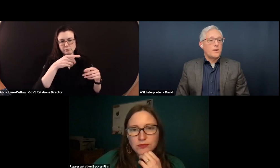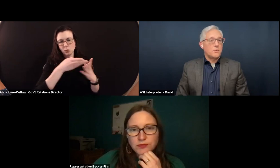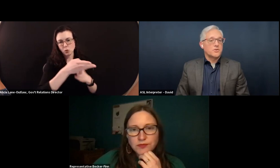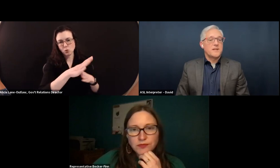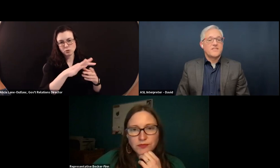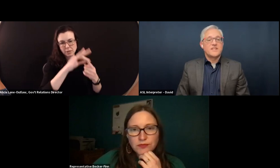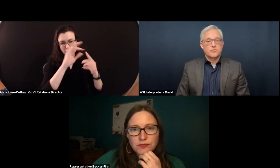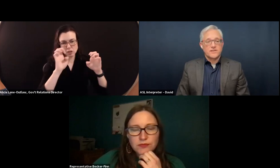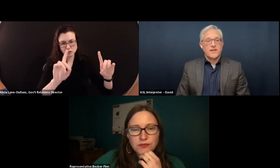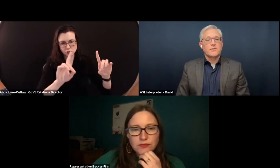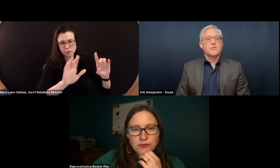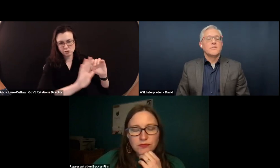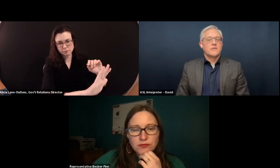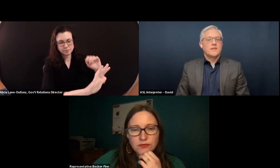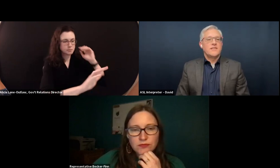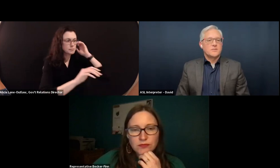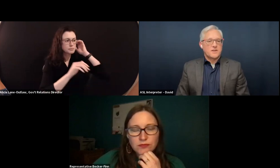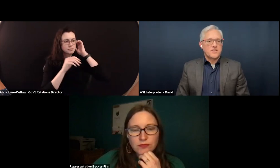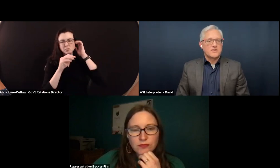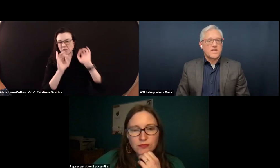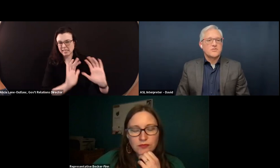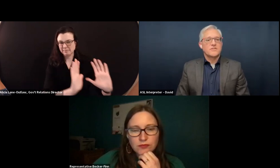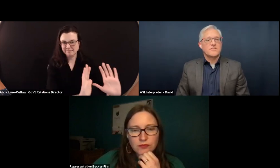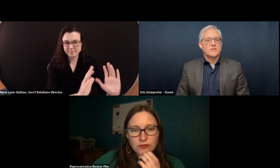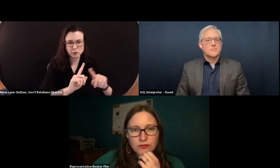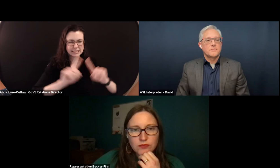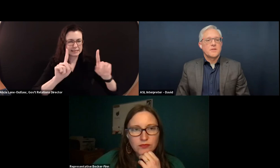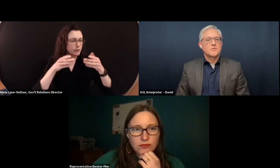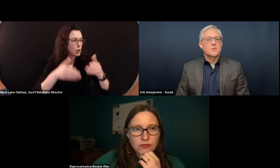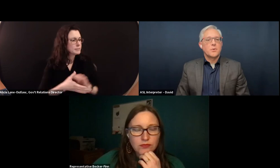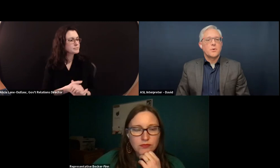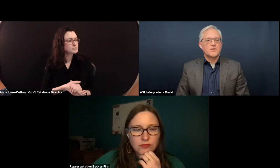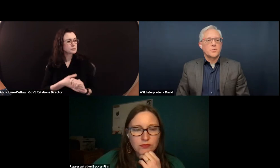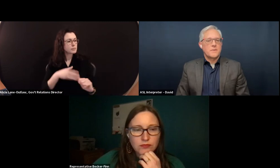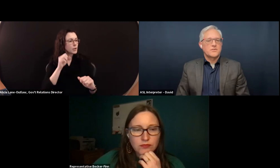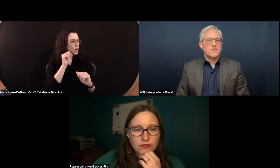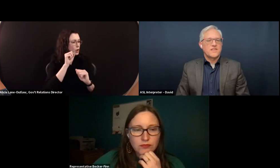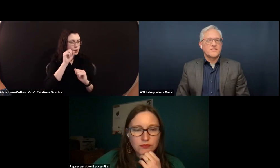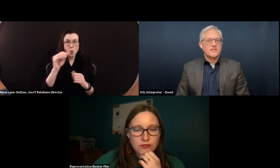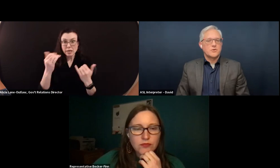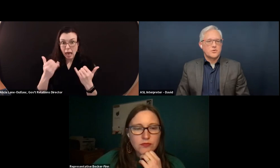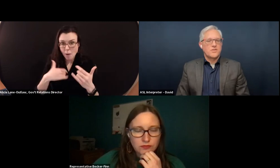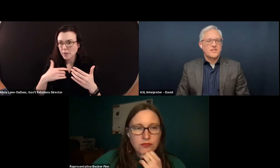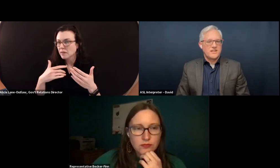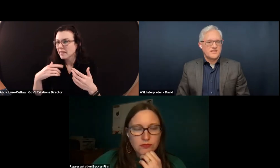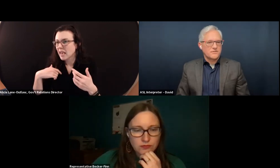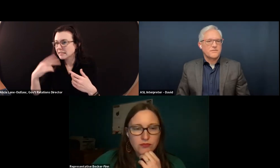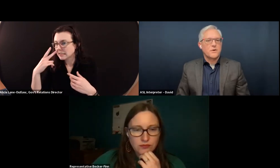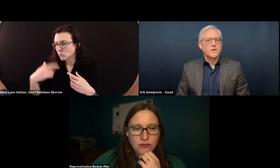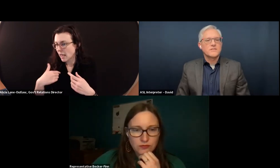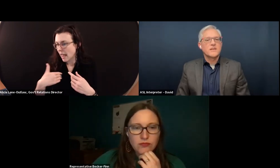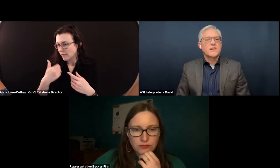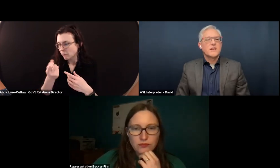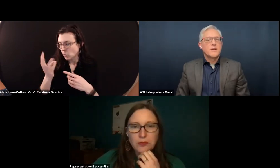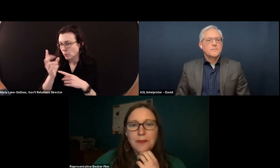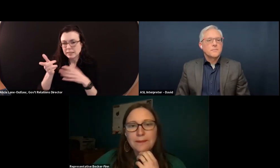for reimbursement at the district level in the special education system. So I just wanna make sure that that's understood, that it's a different